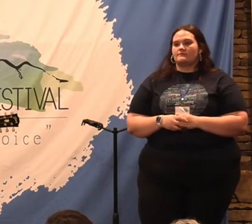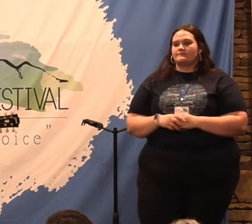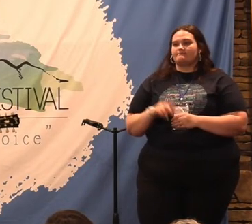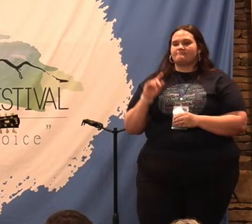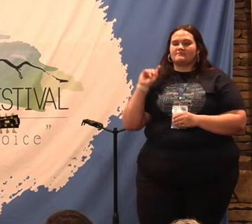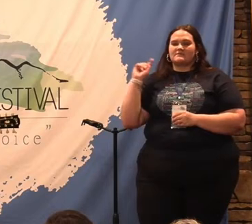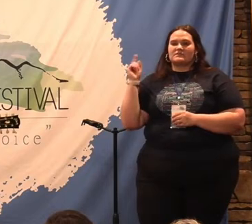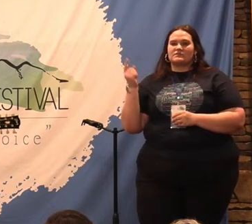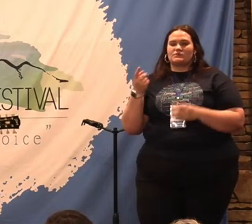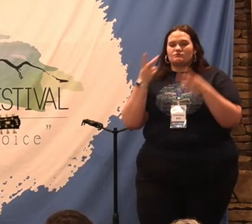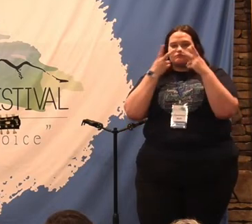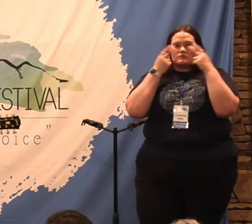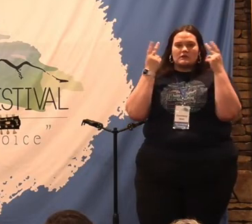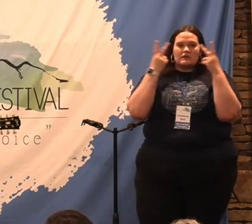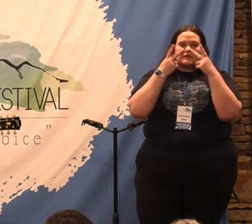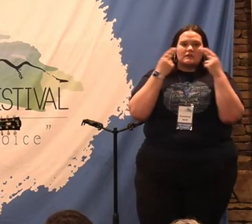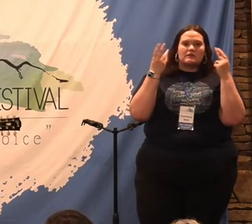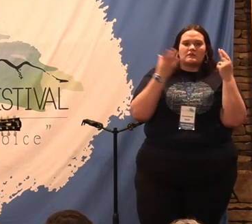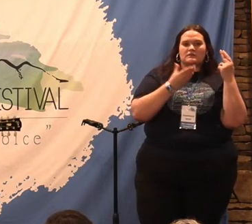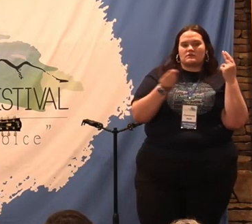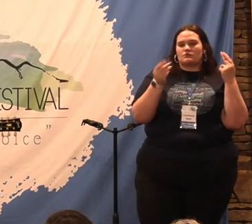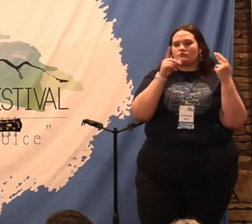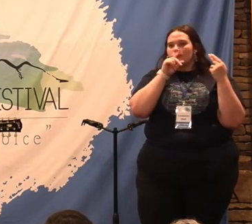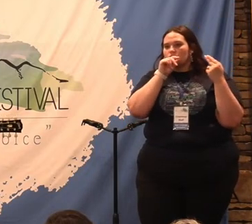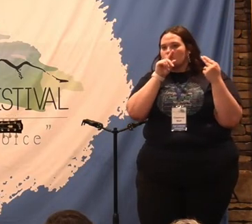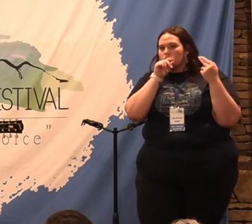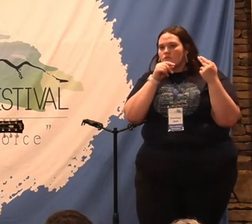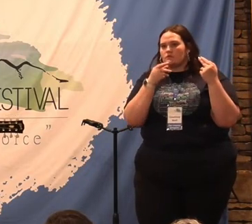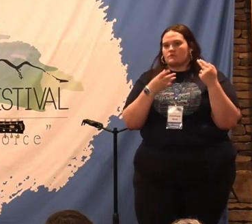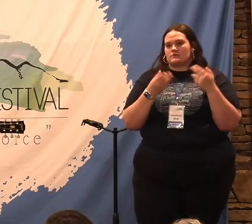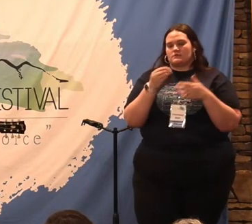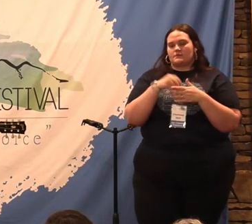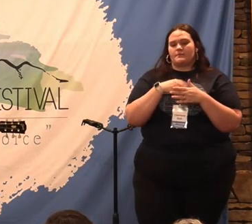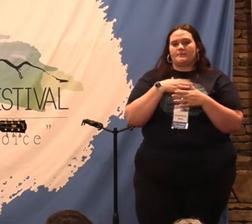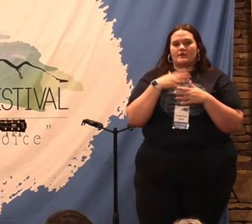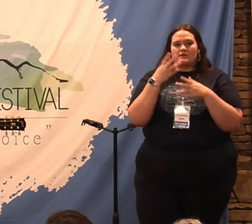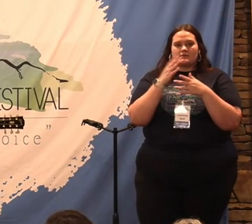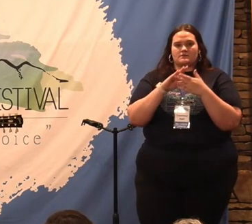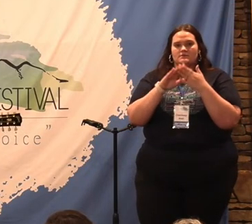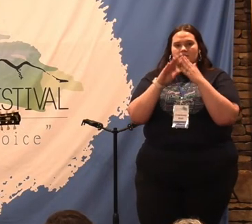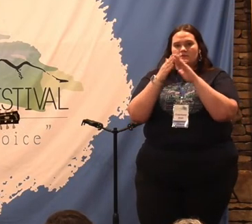Just raccoons and crows in my town.